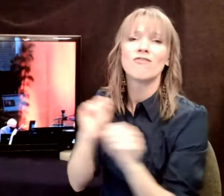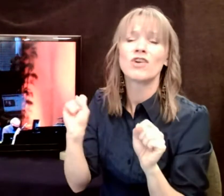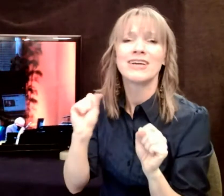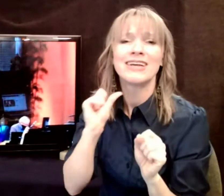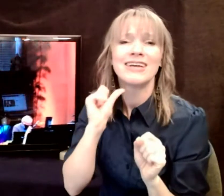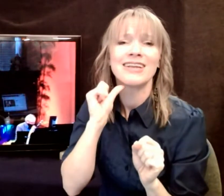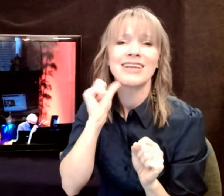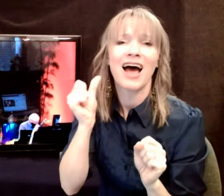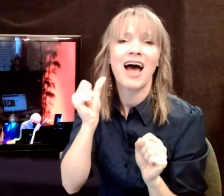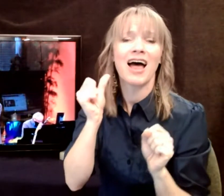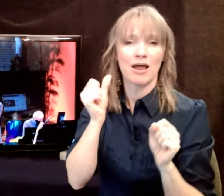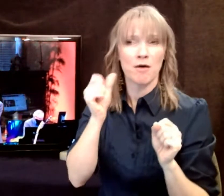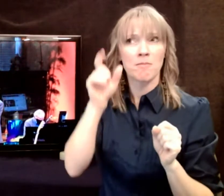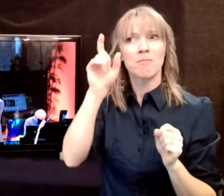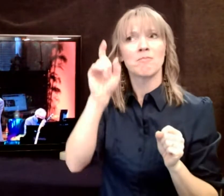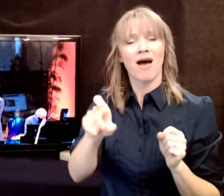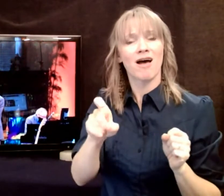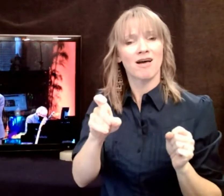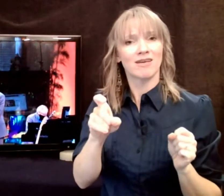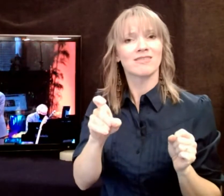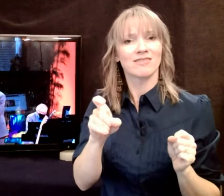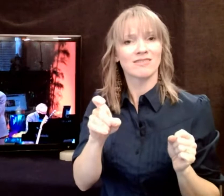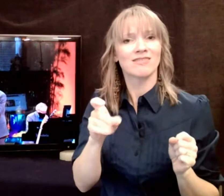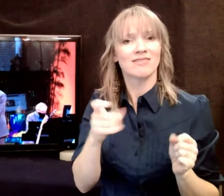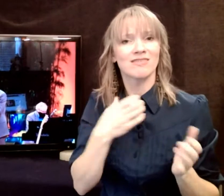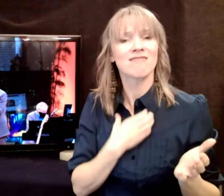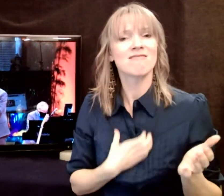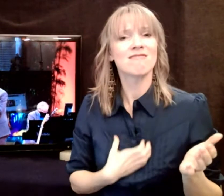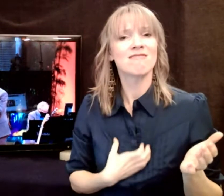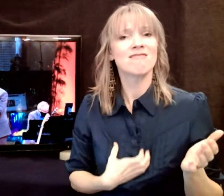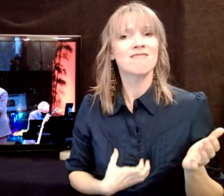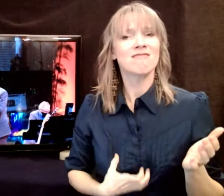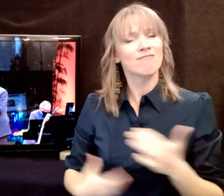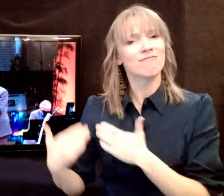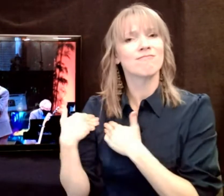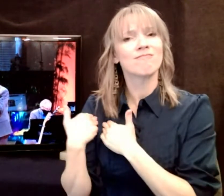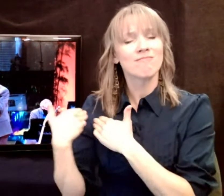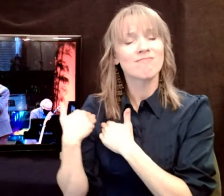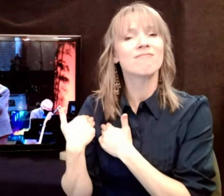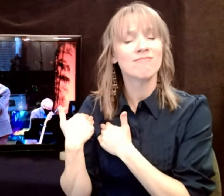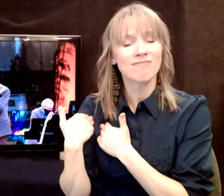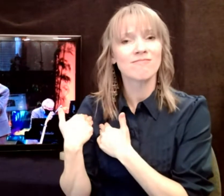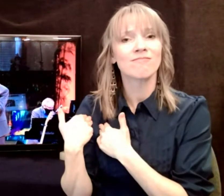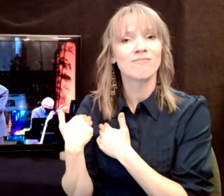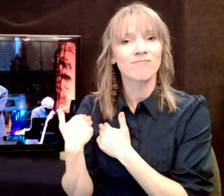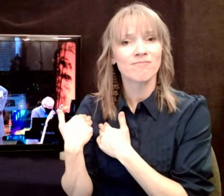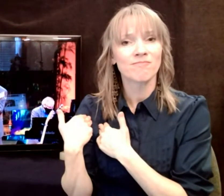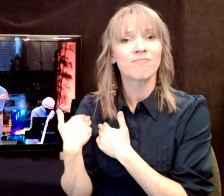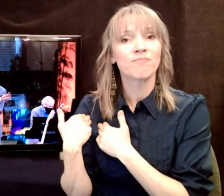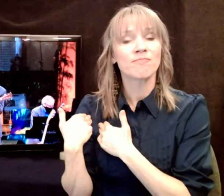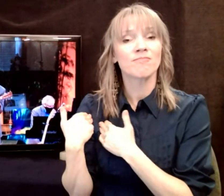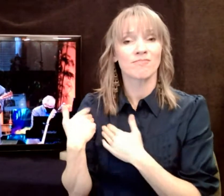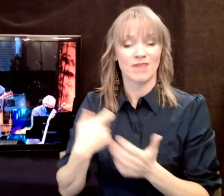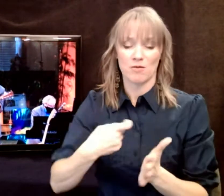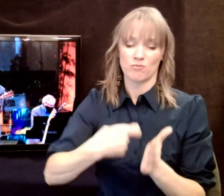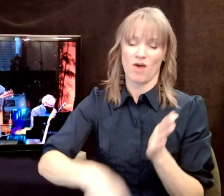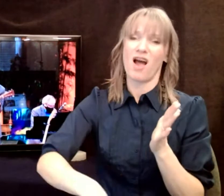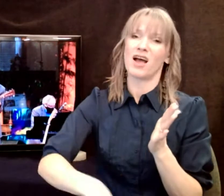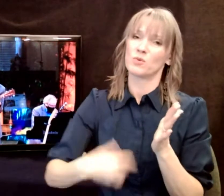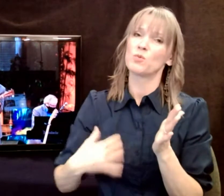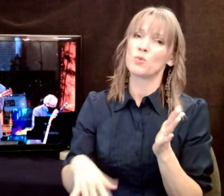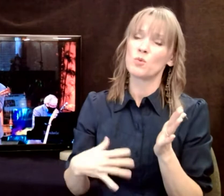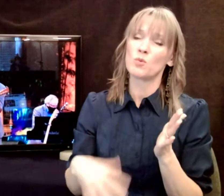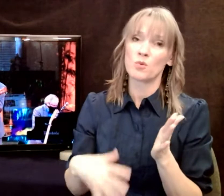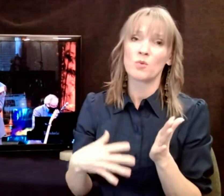There must be hunger for responsibility. The price was